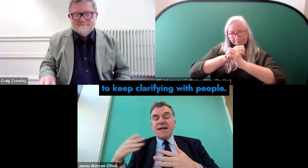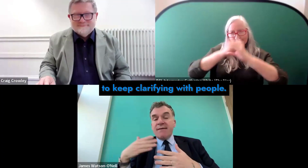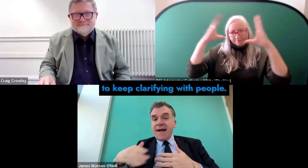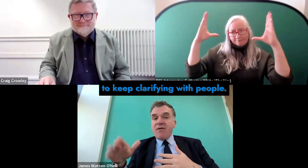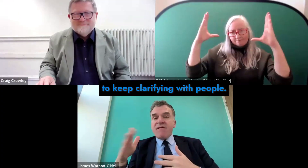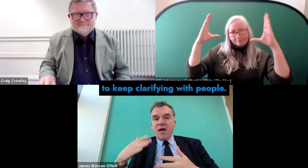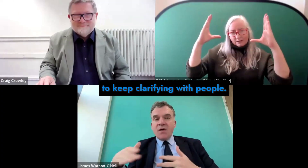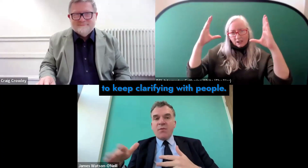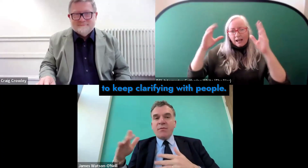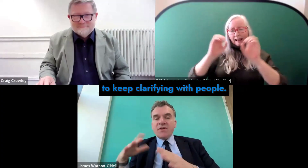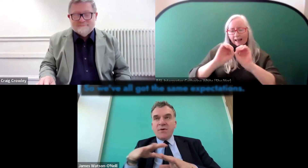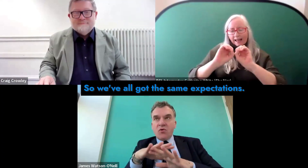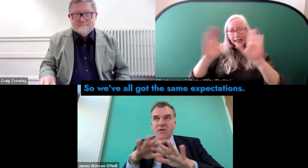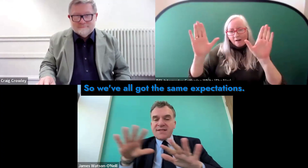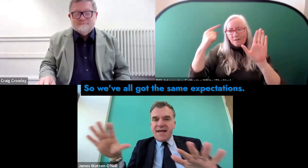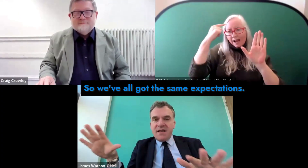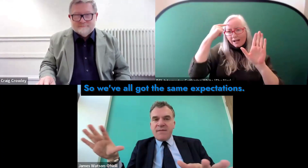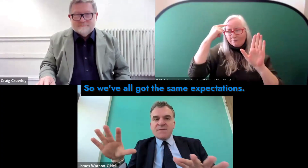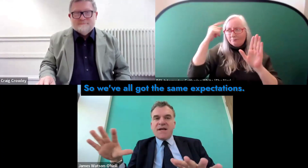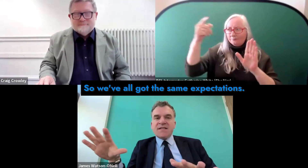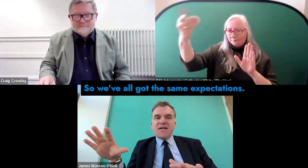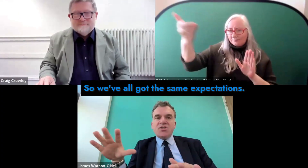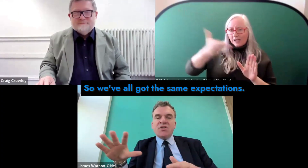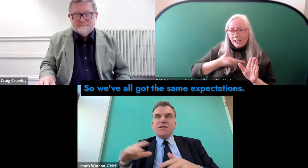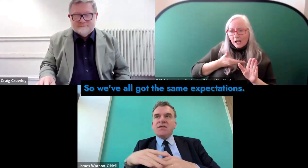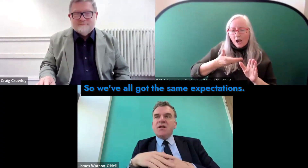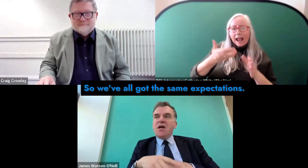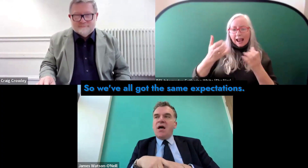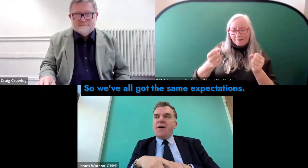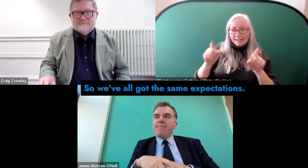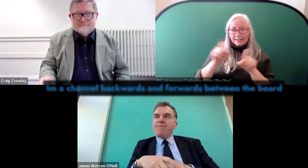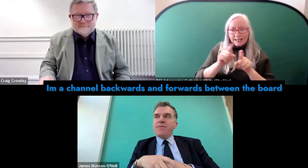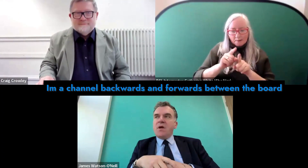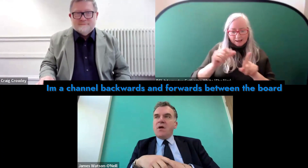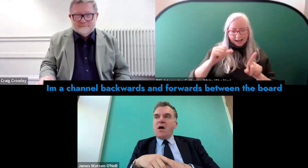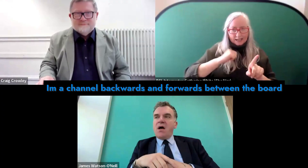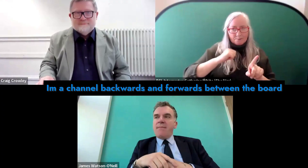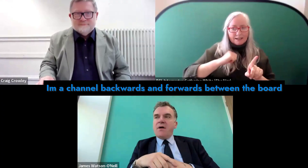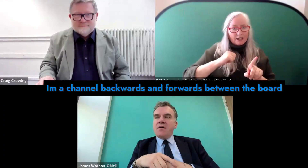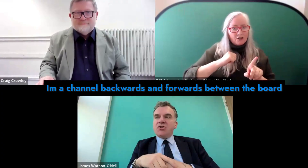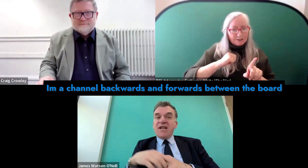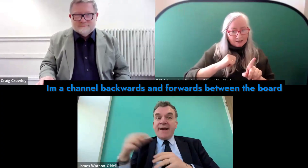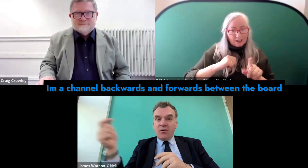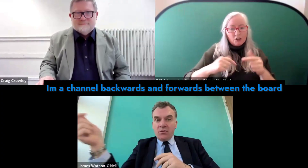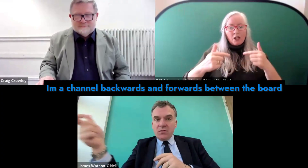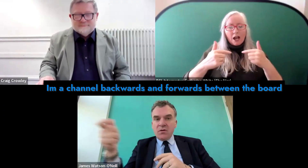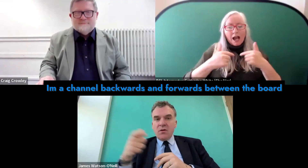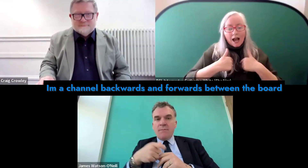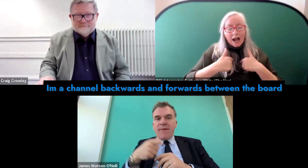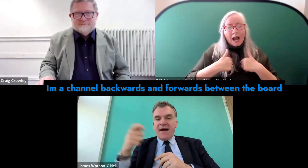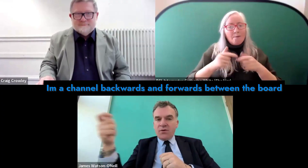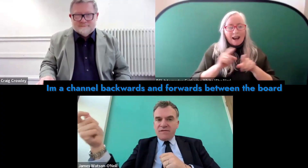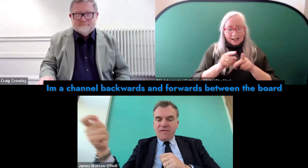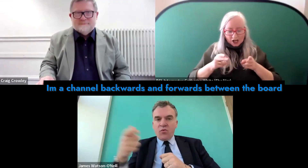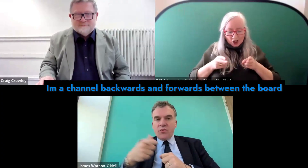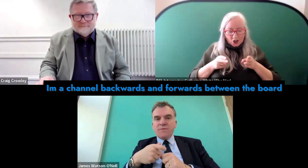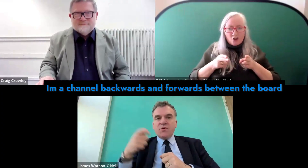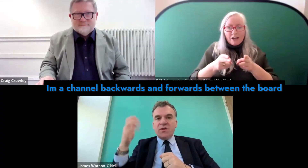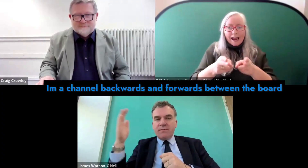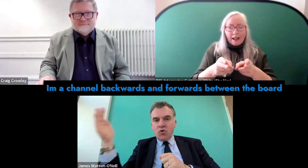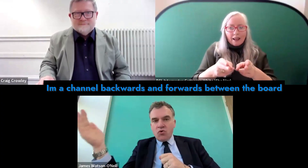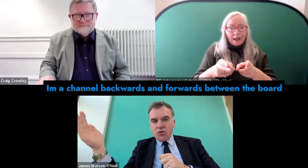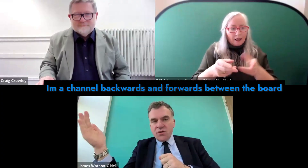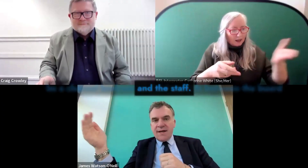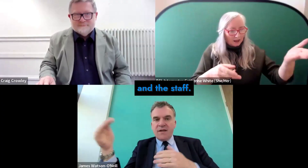to keep clarifying with people so we've all got the same expectations. I'm a channel backwards and